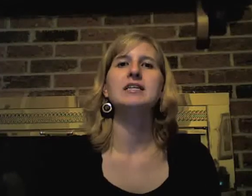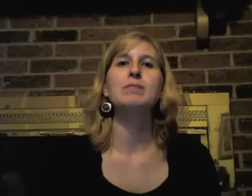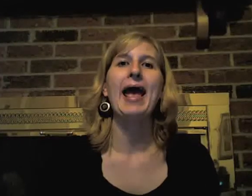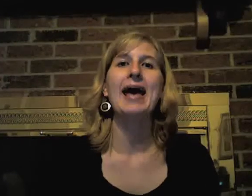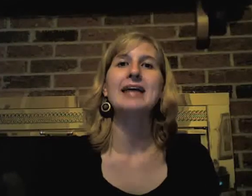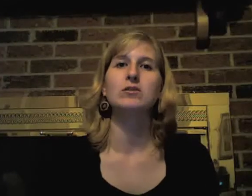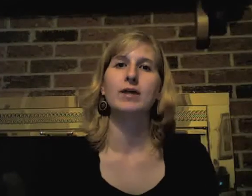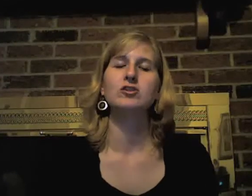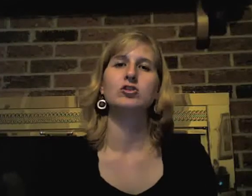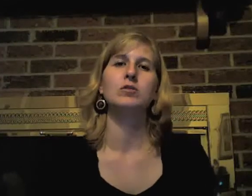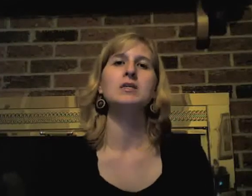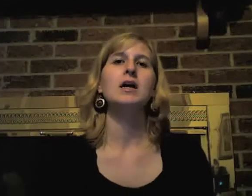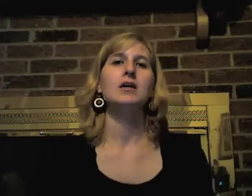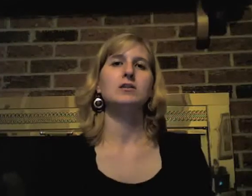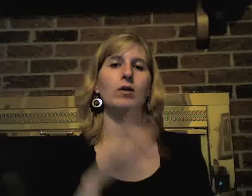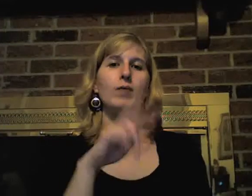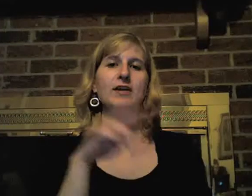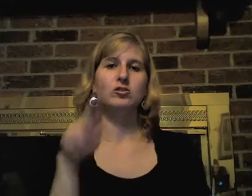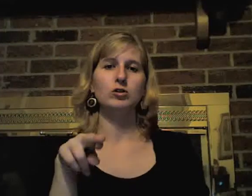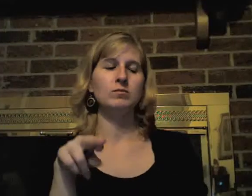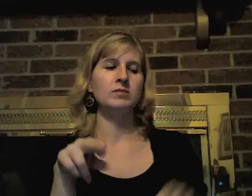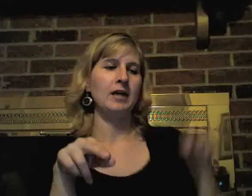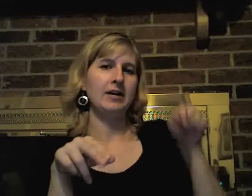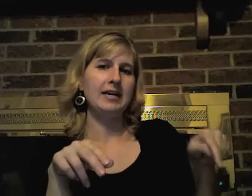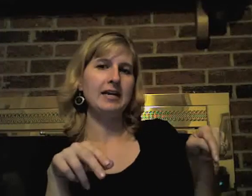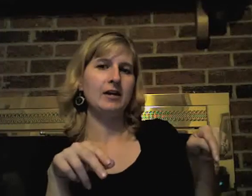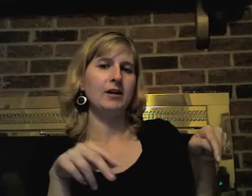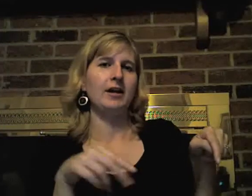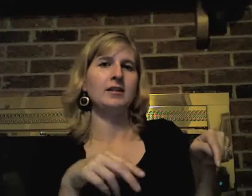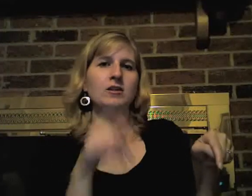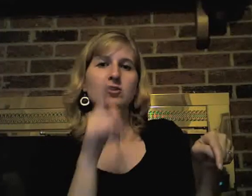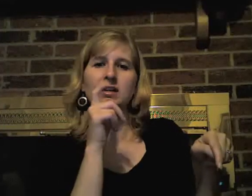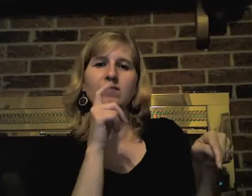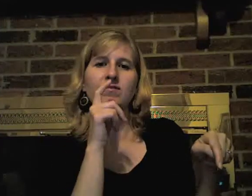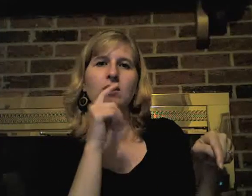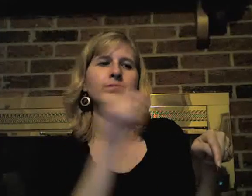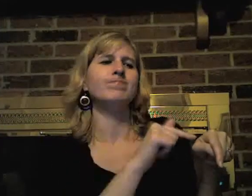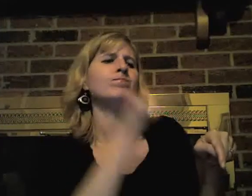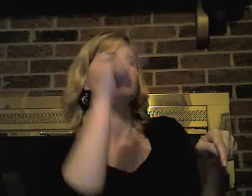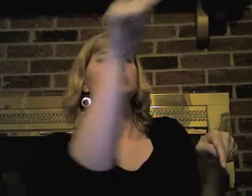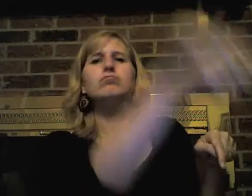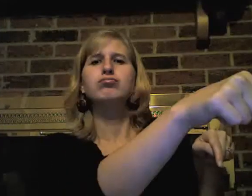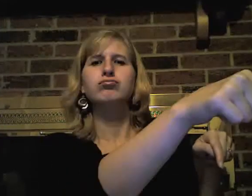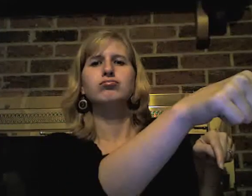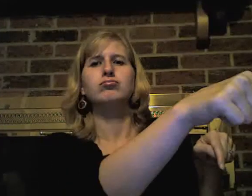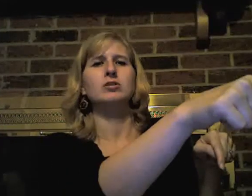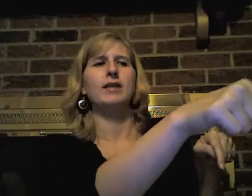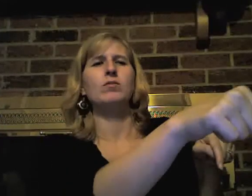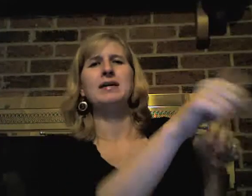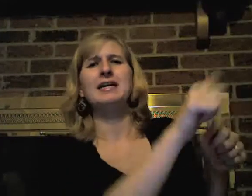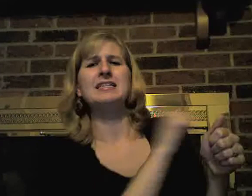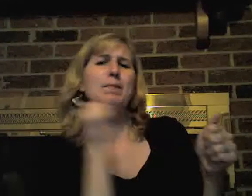the restrooms, so our restrooms are here, and the drinking fountain, so that would mean it's past, and